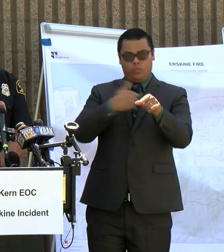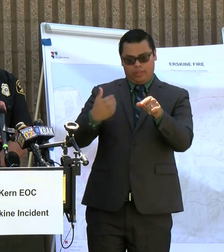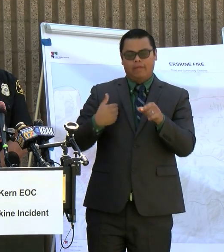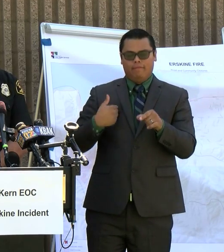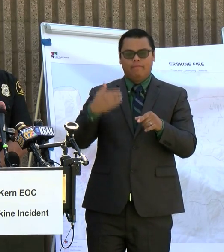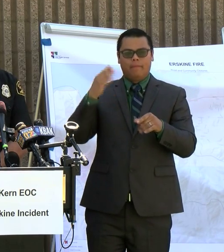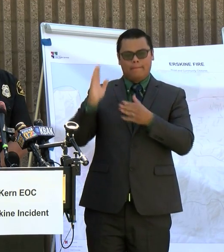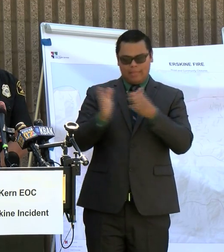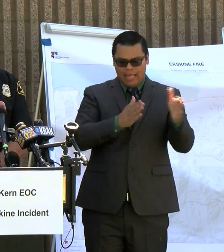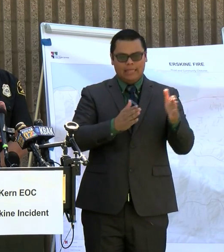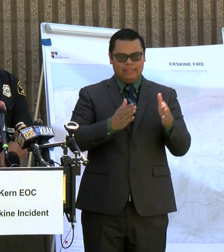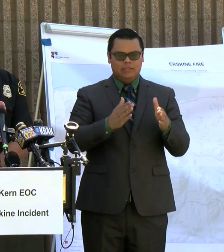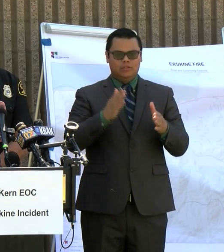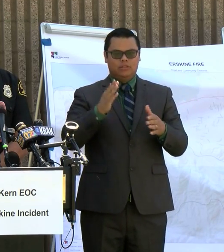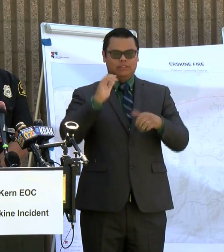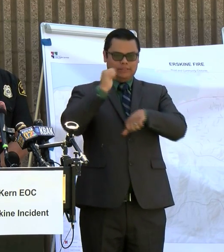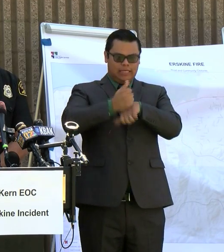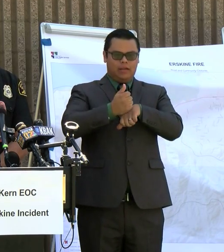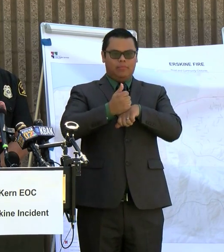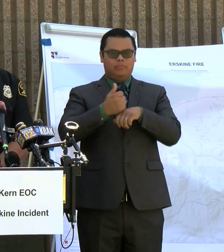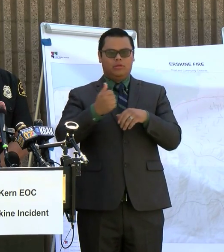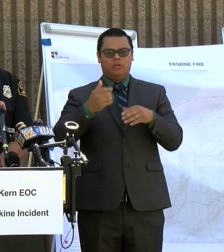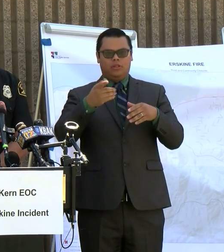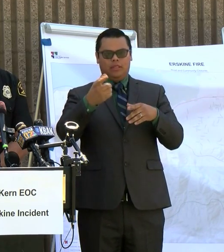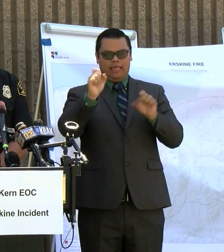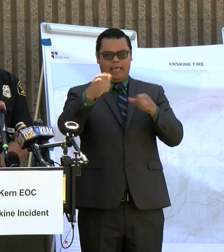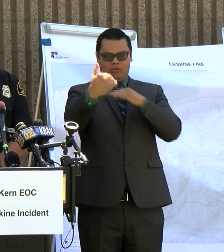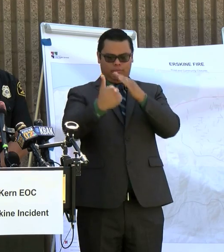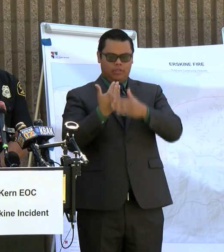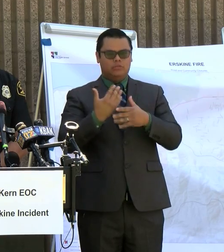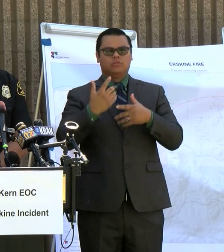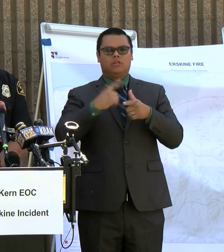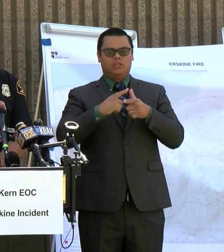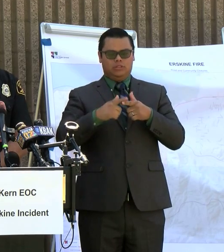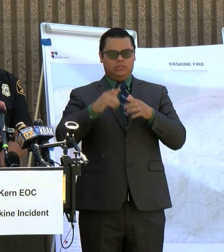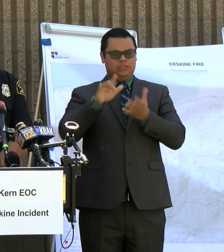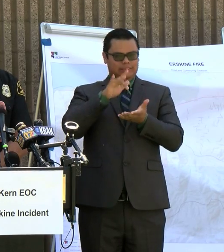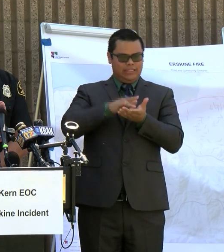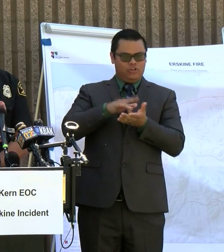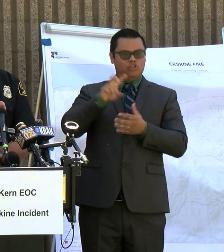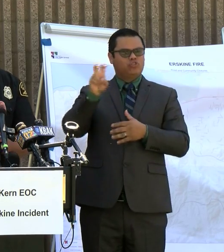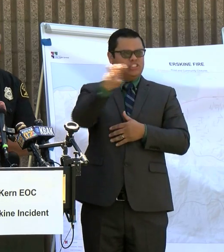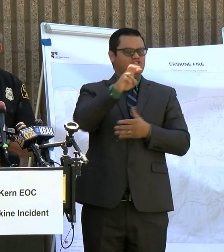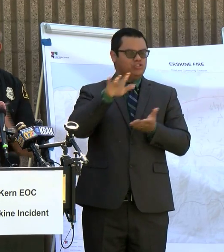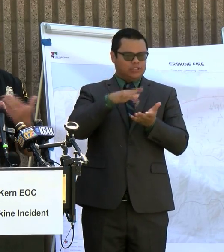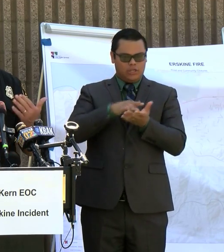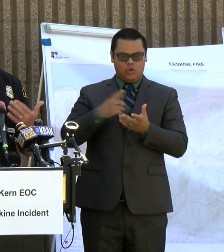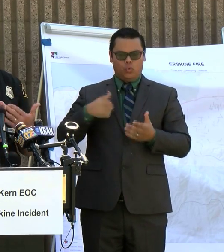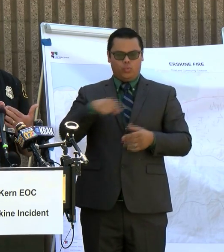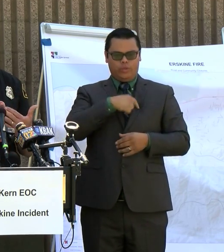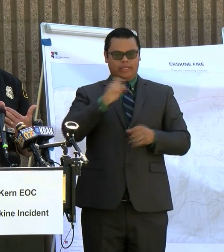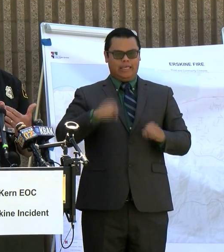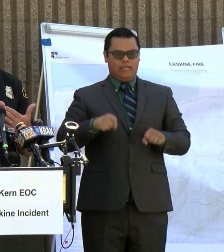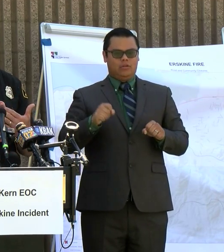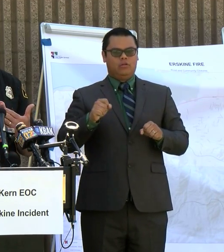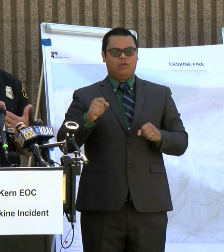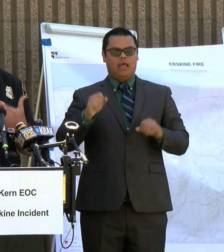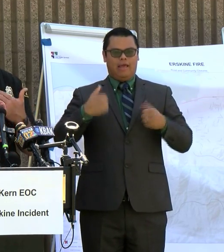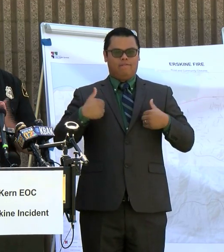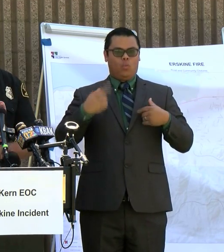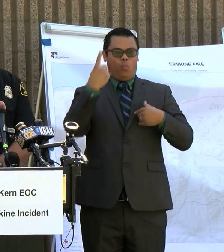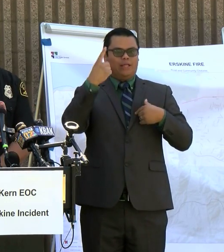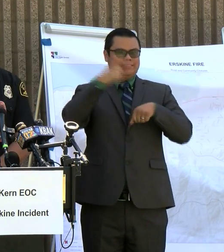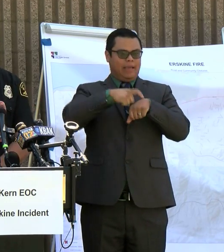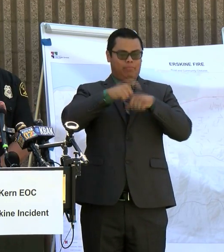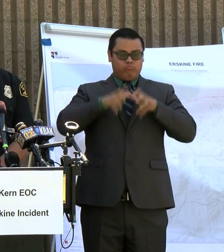systematic way to bring people into the assessment center, the transitional center, because we can't assess the whole thing and everybody come at one time. It